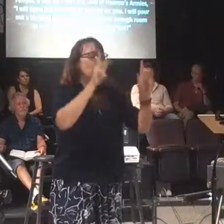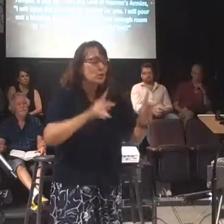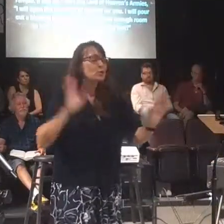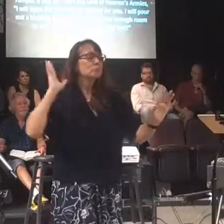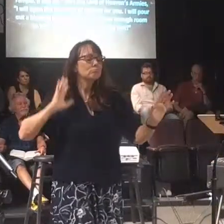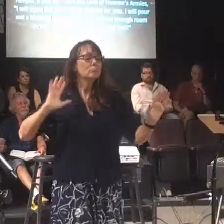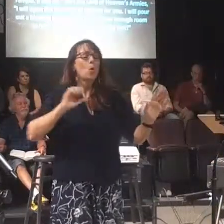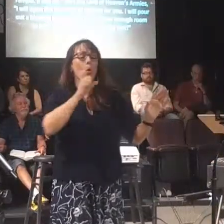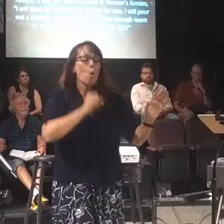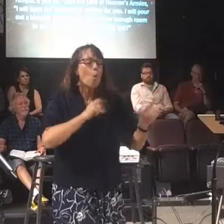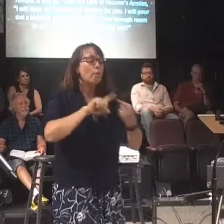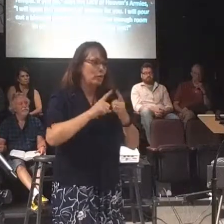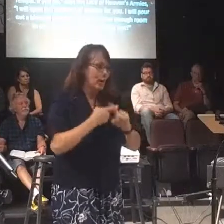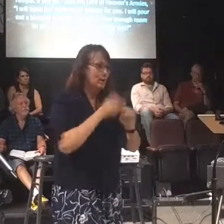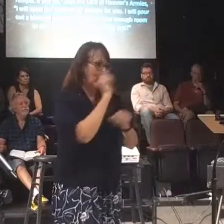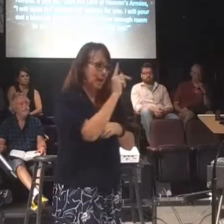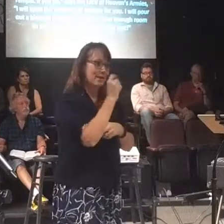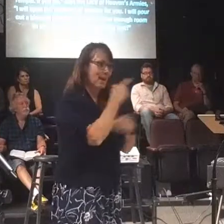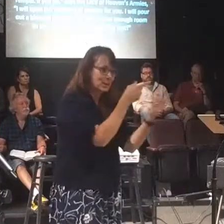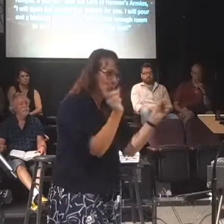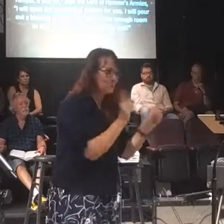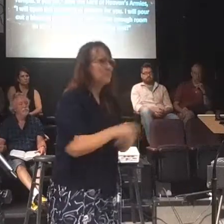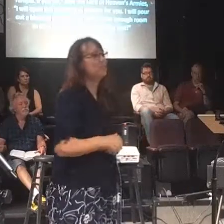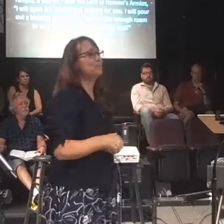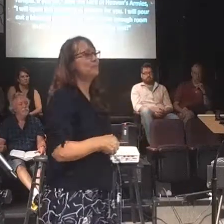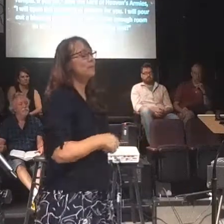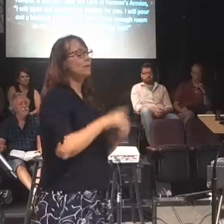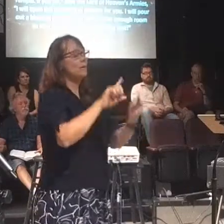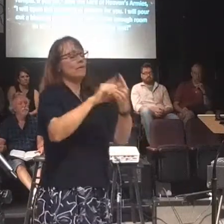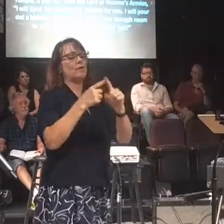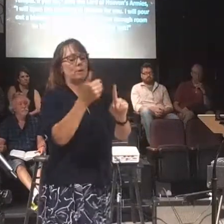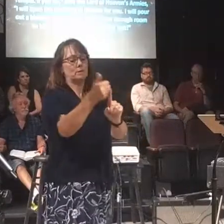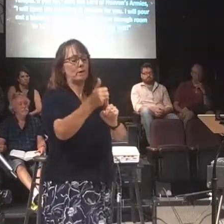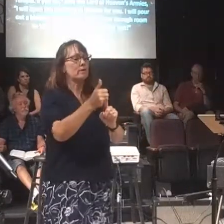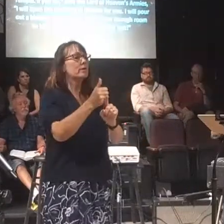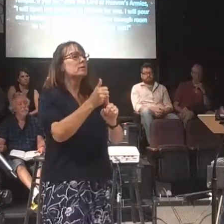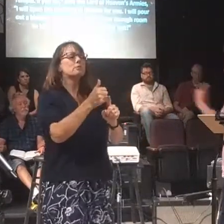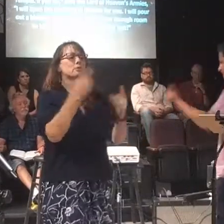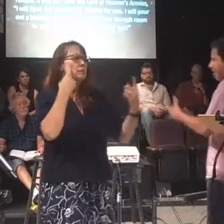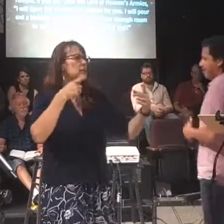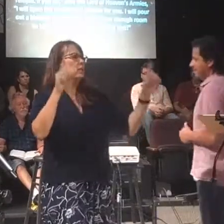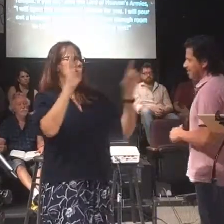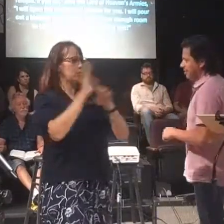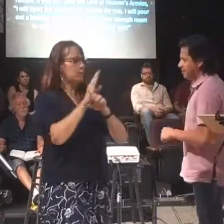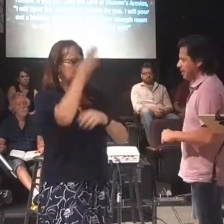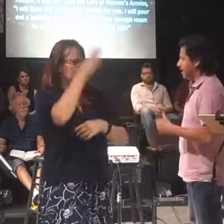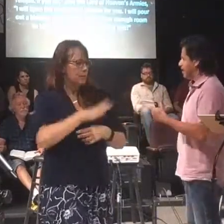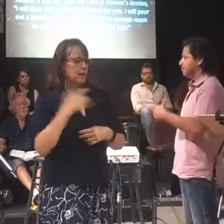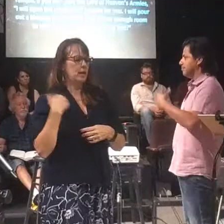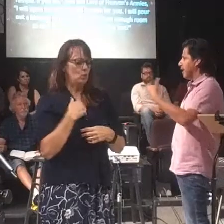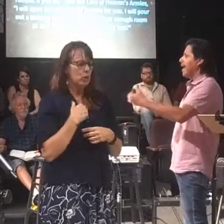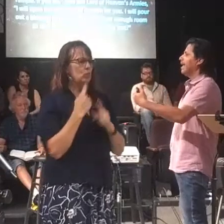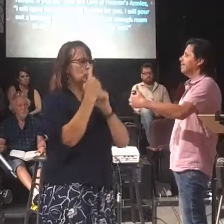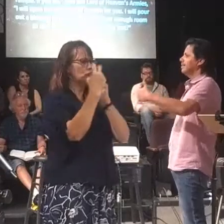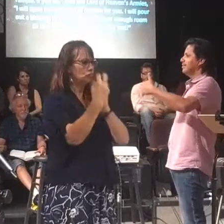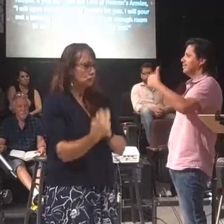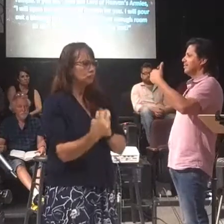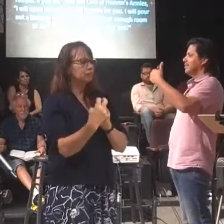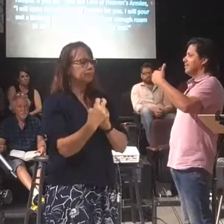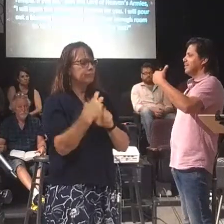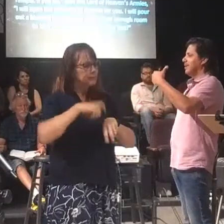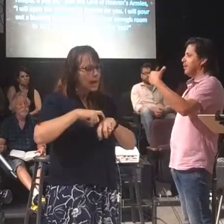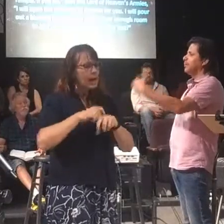was another gentleman, an old friend of mine, and he was a very successful businessman. And we were hanging out, and I had a hand